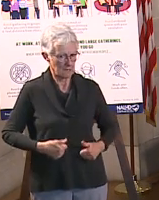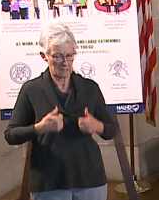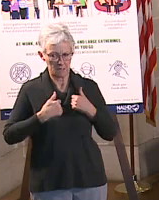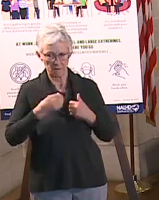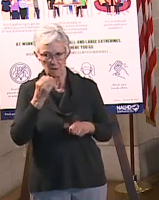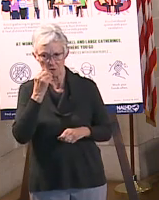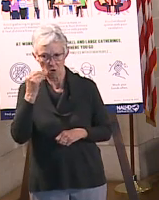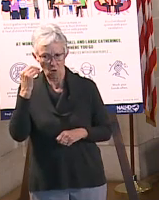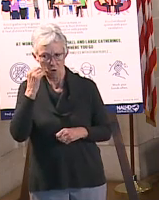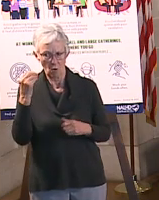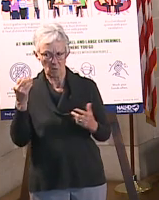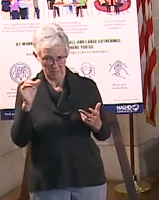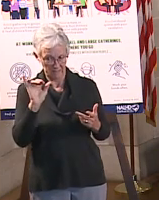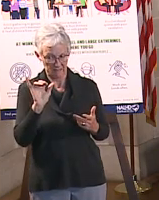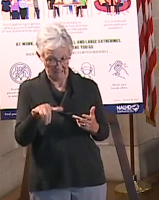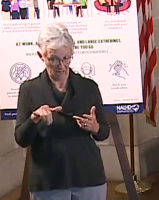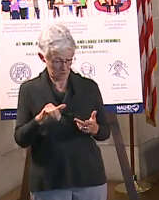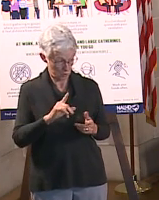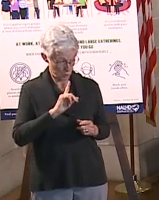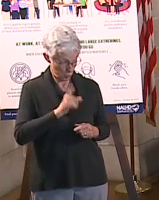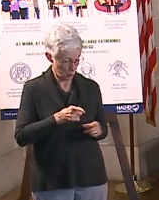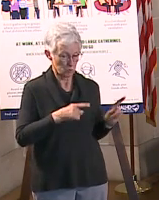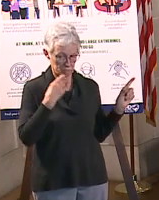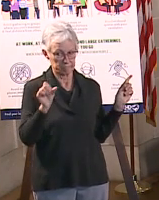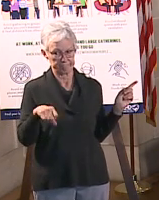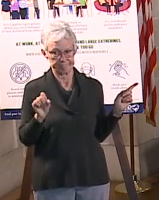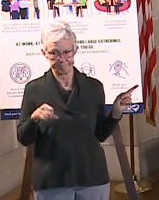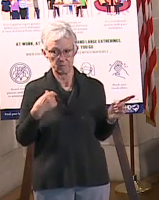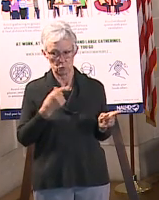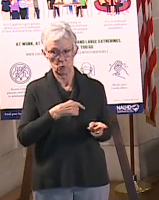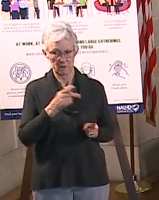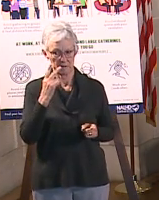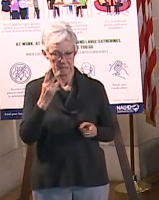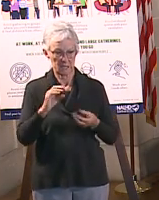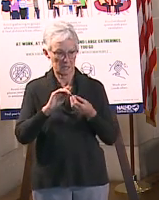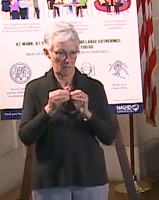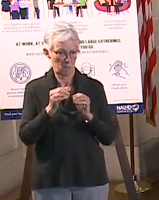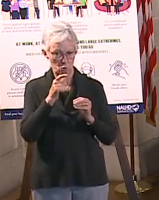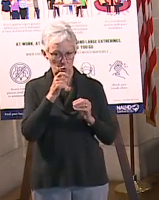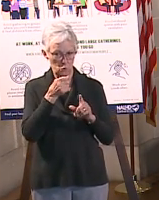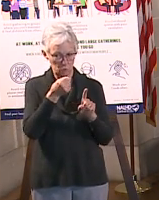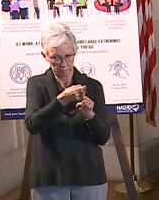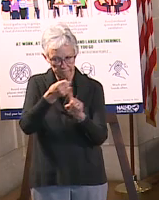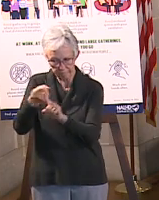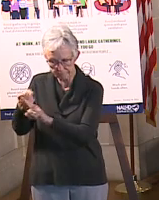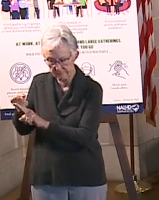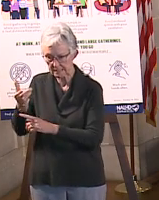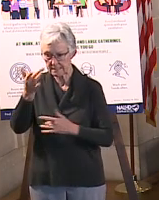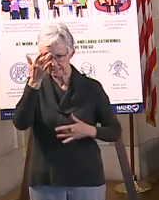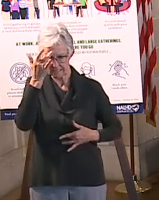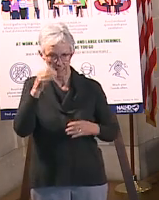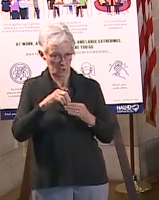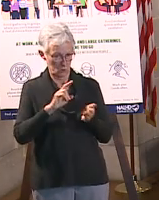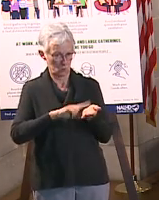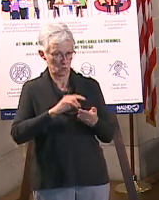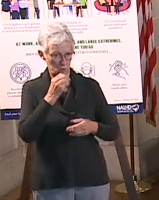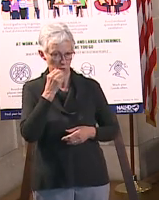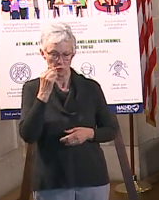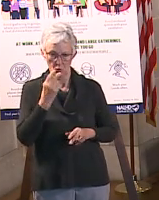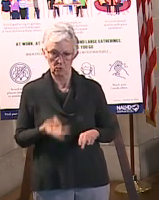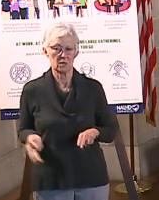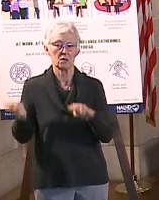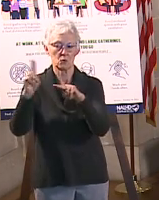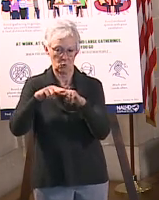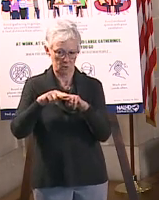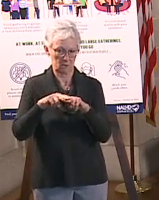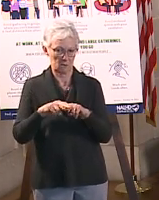accurate. We have seen an increase in the number of cases in our long-term care facilities and the accompanying deaths that go along with those increased cases.